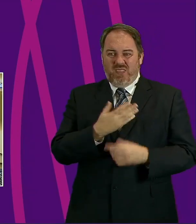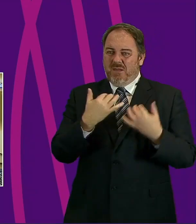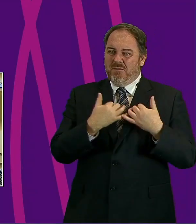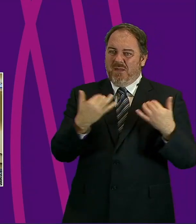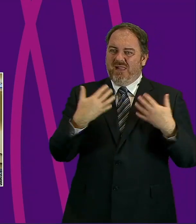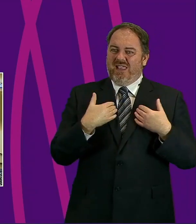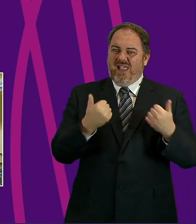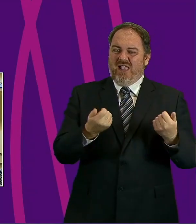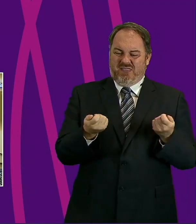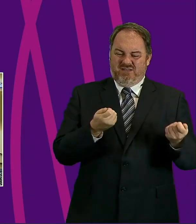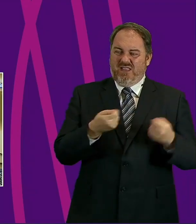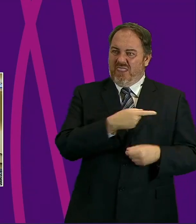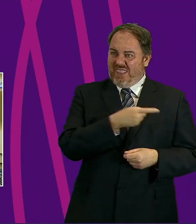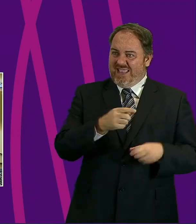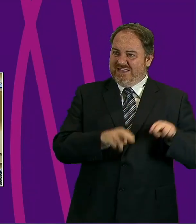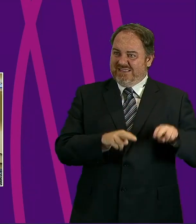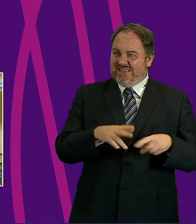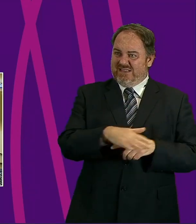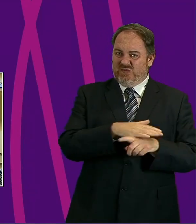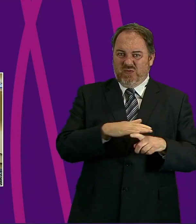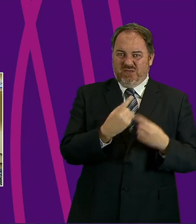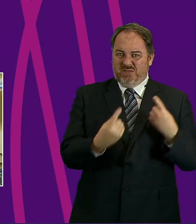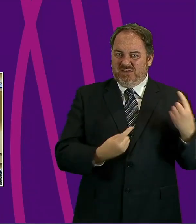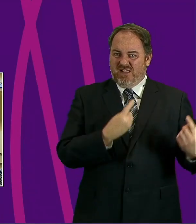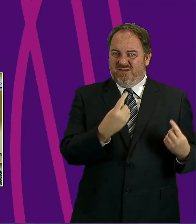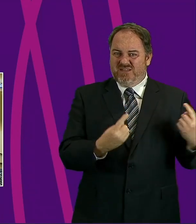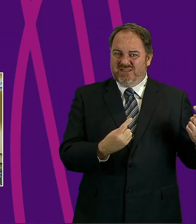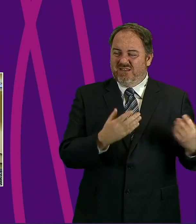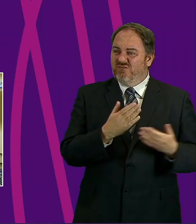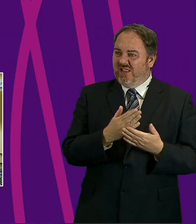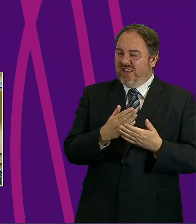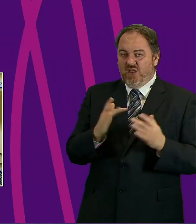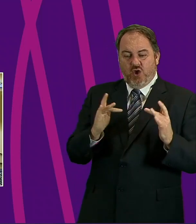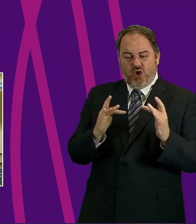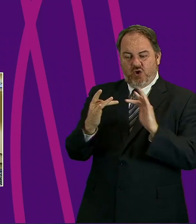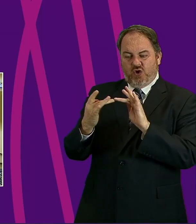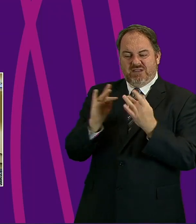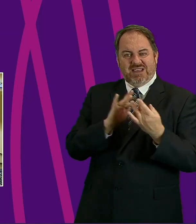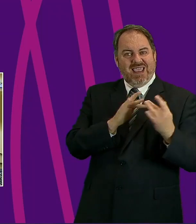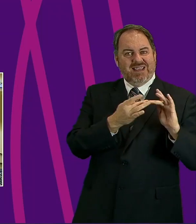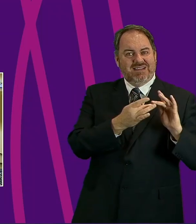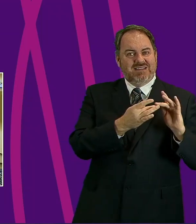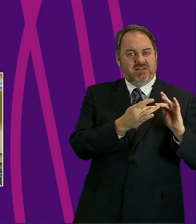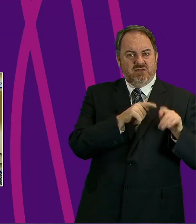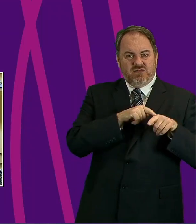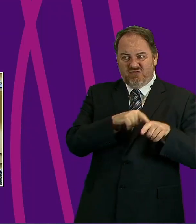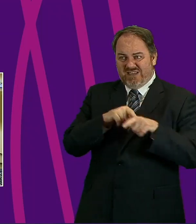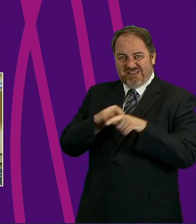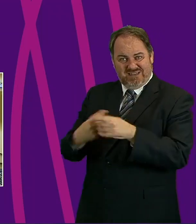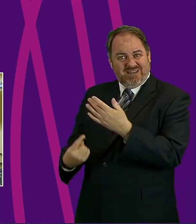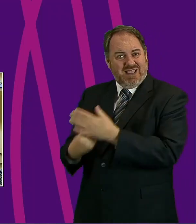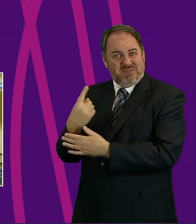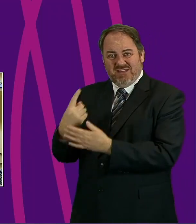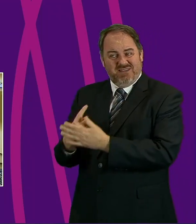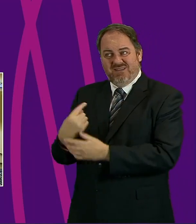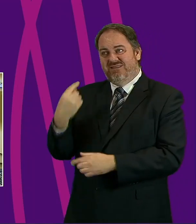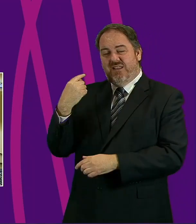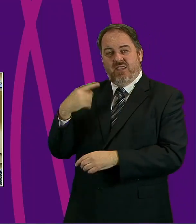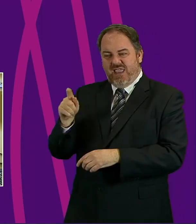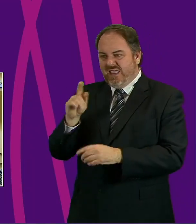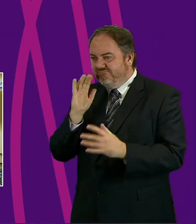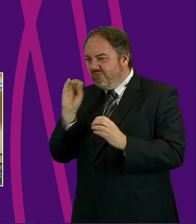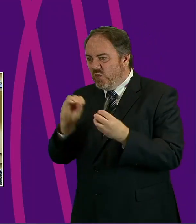situation, I feel I really do need to point out contact tracing did happen. They would have traced the contacts that they thought